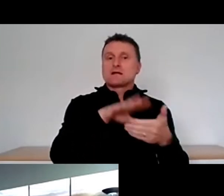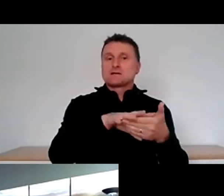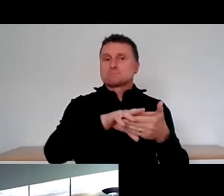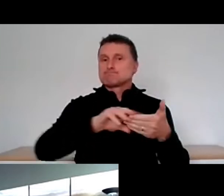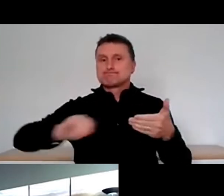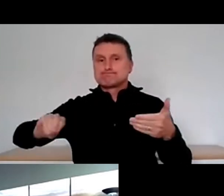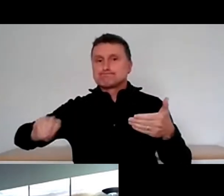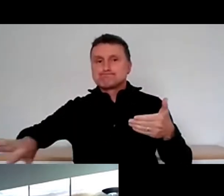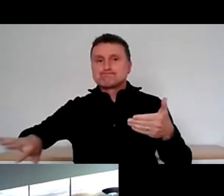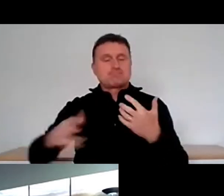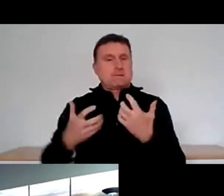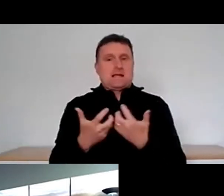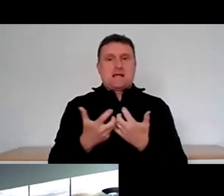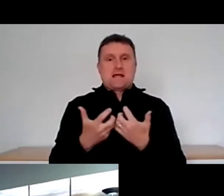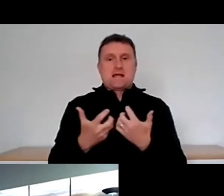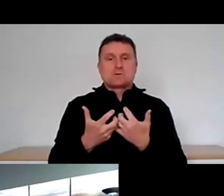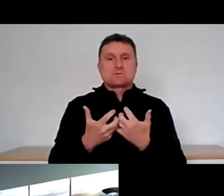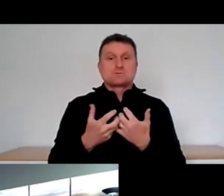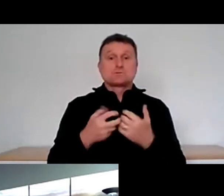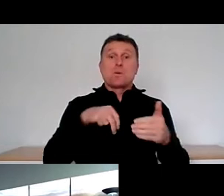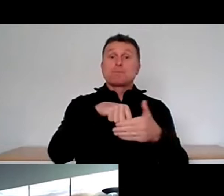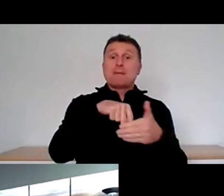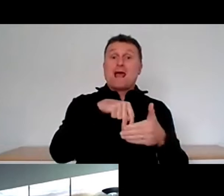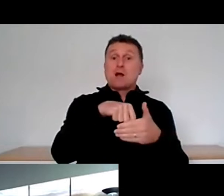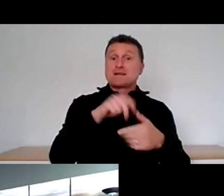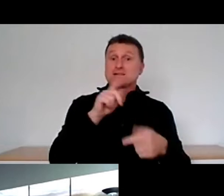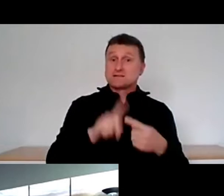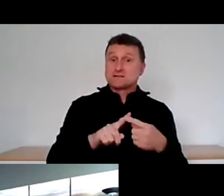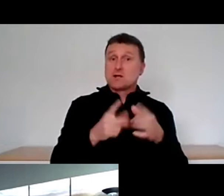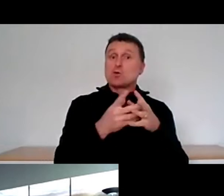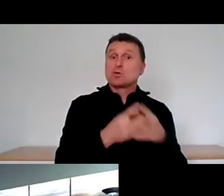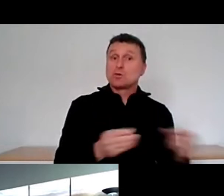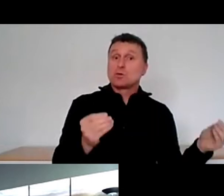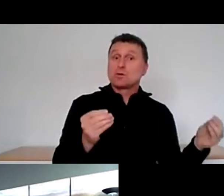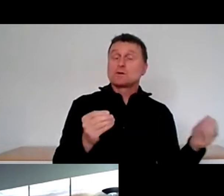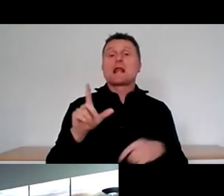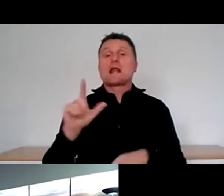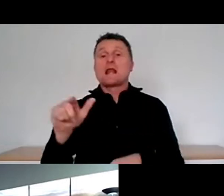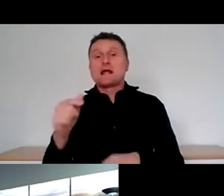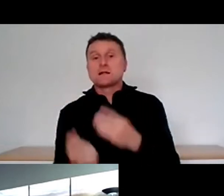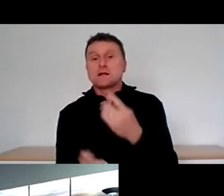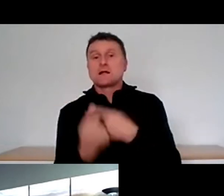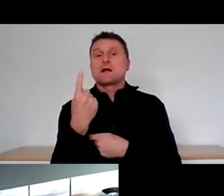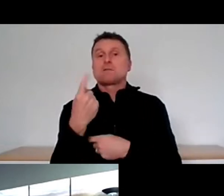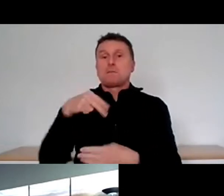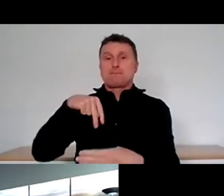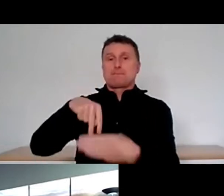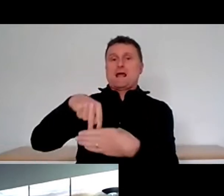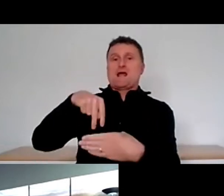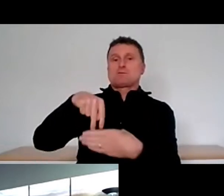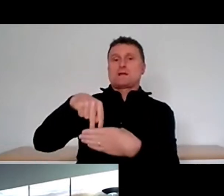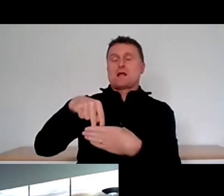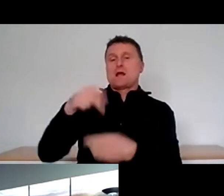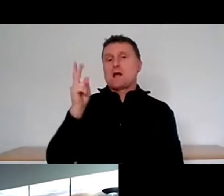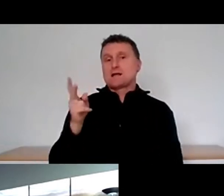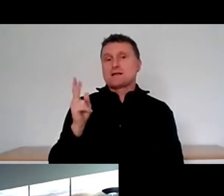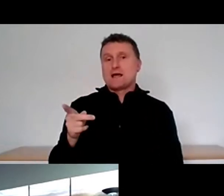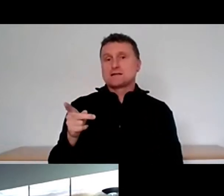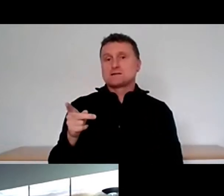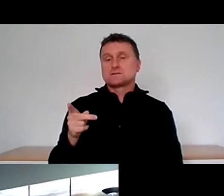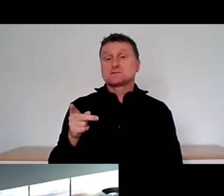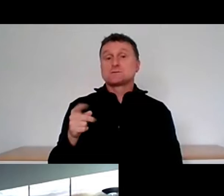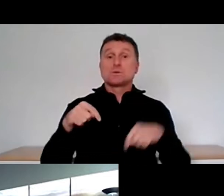emerge, and that hasn't really changed now for about 10 years. So we're hoping through this work that we can actually figure out